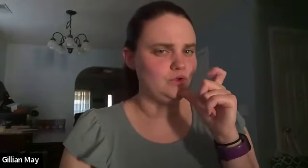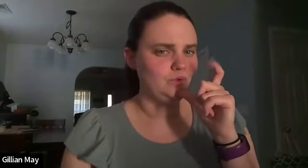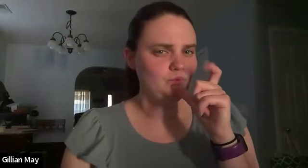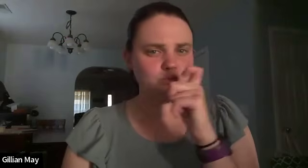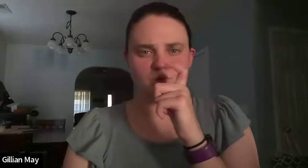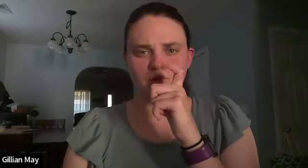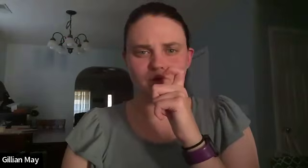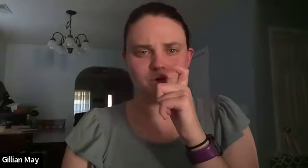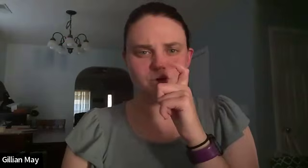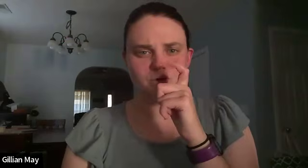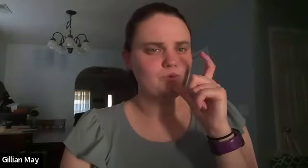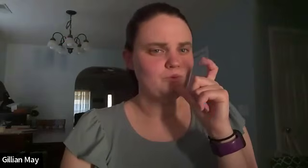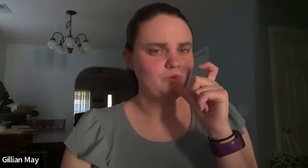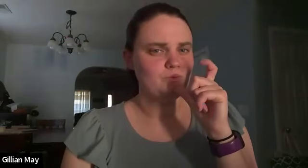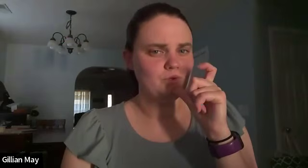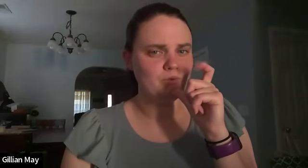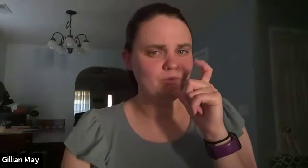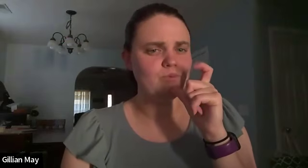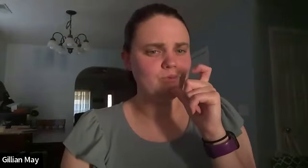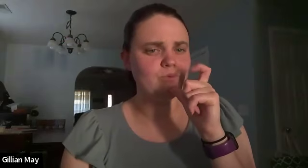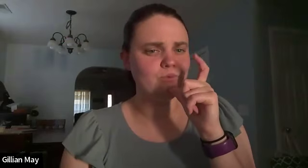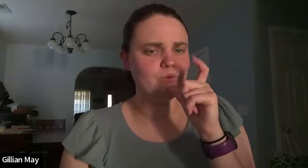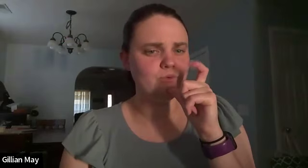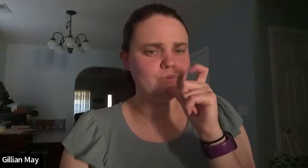Who, who, who, who.